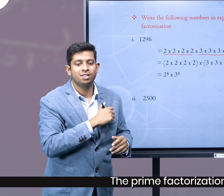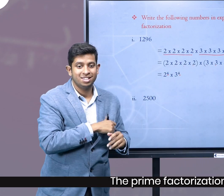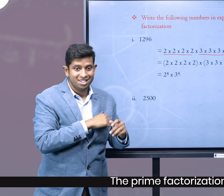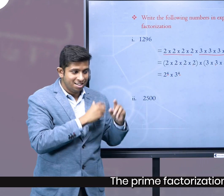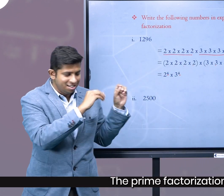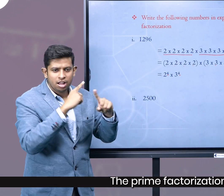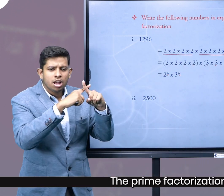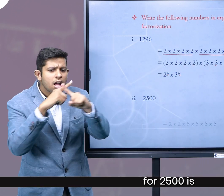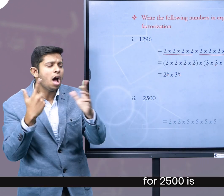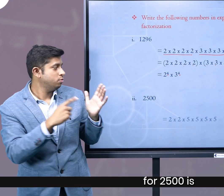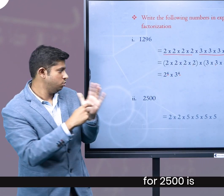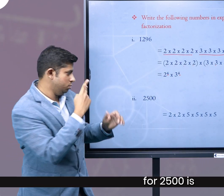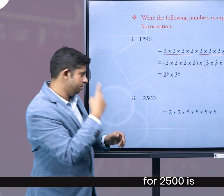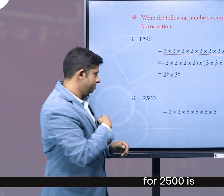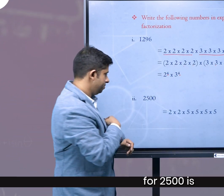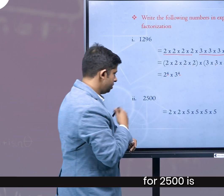Prime factorization for 2500 is